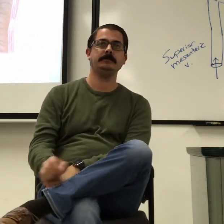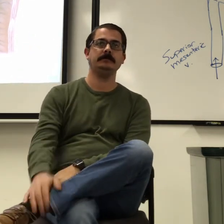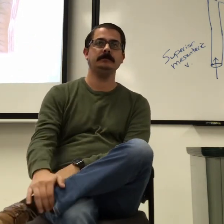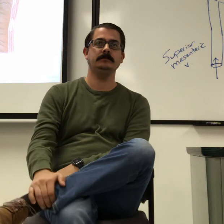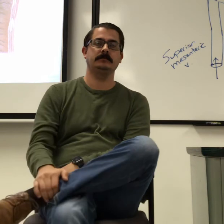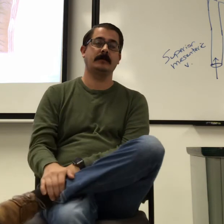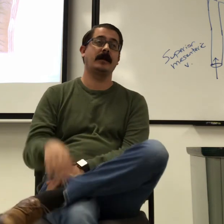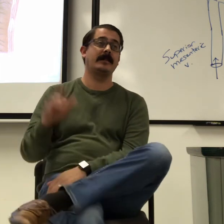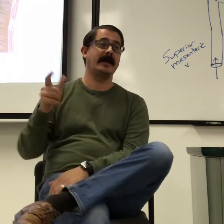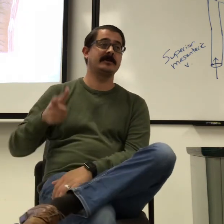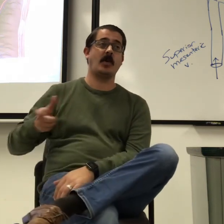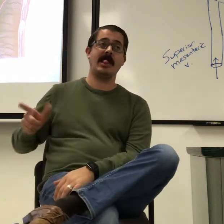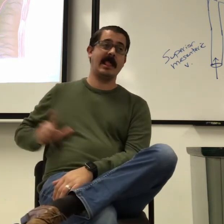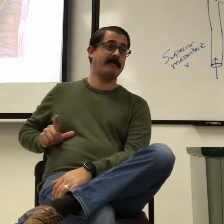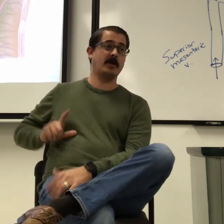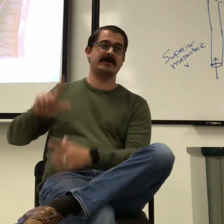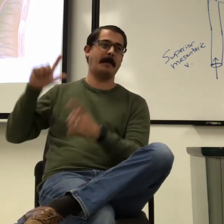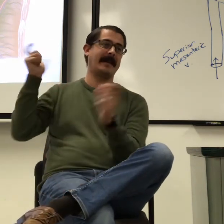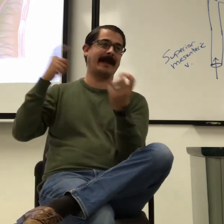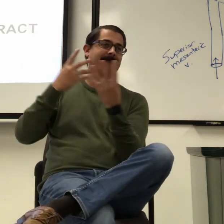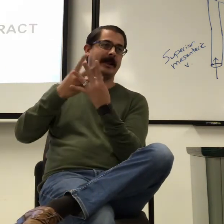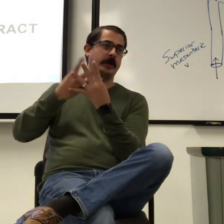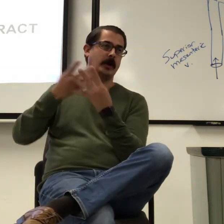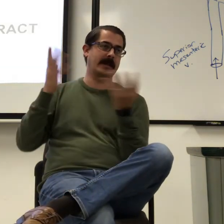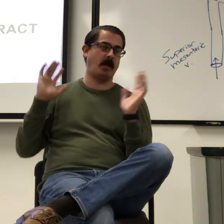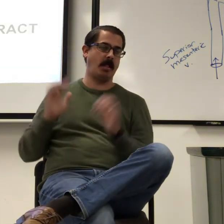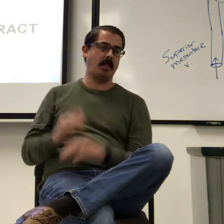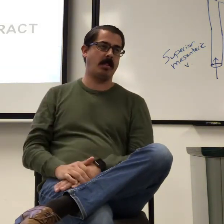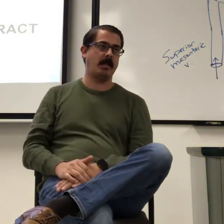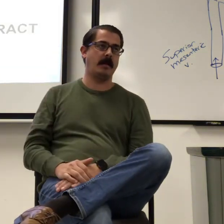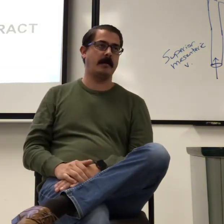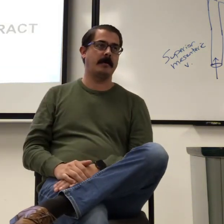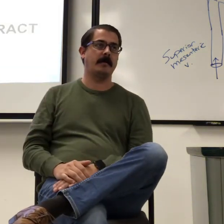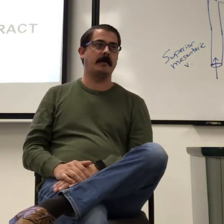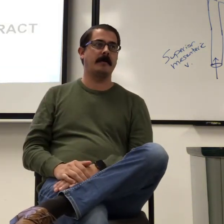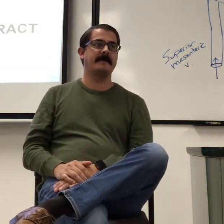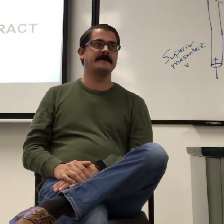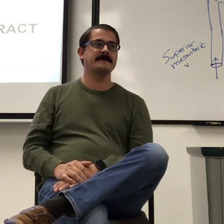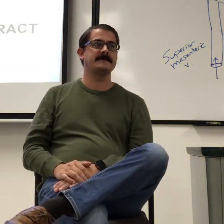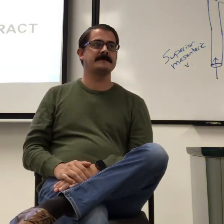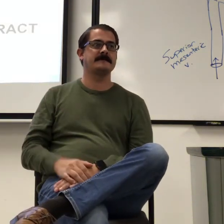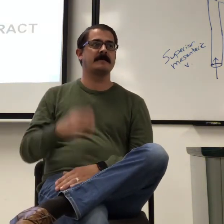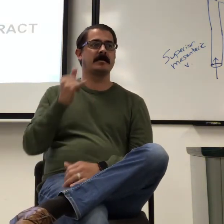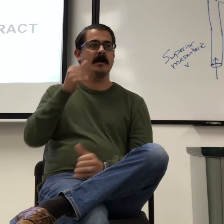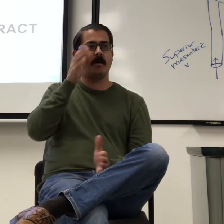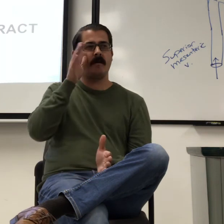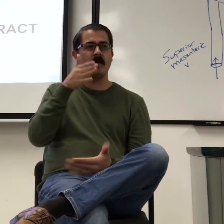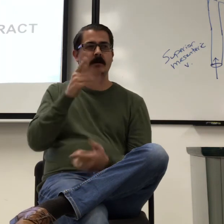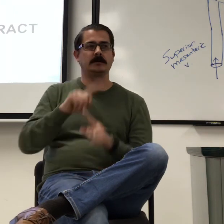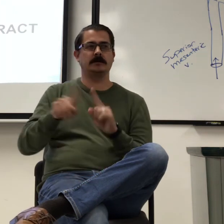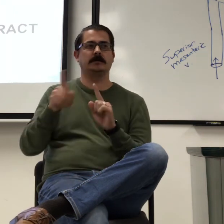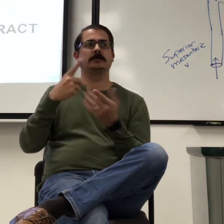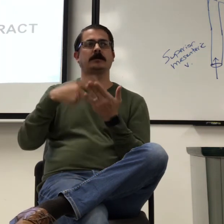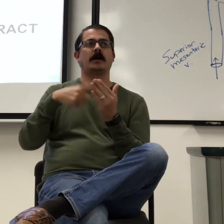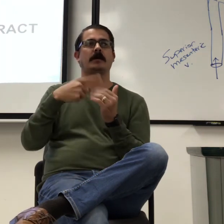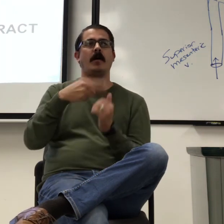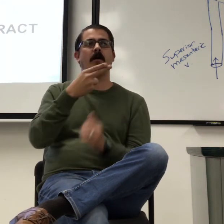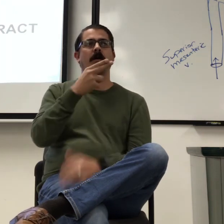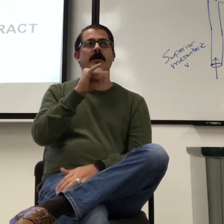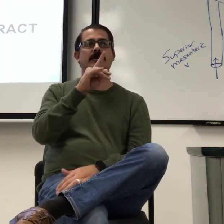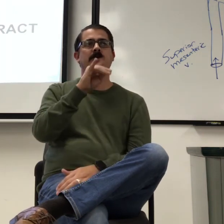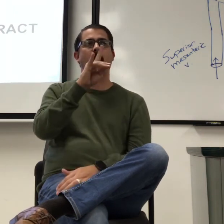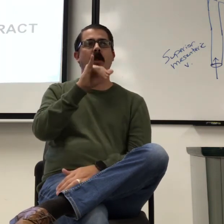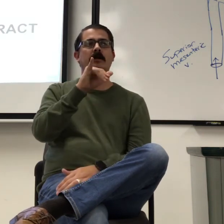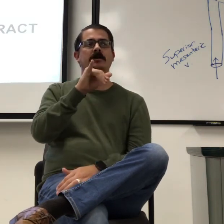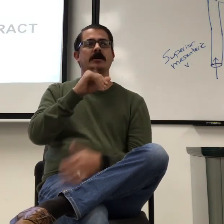That's your liver, big filter. And I want to shift gears here and talk about the histology of the